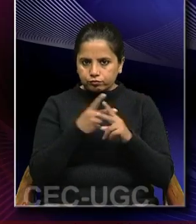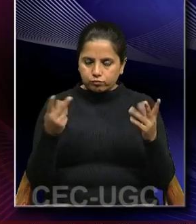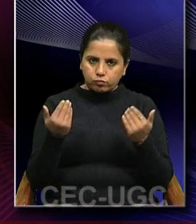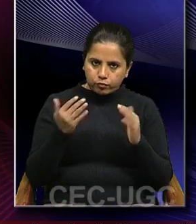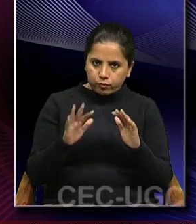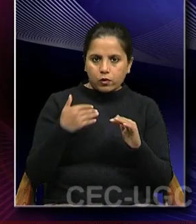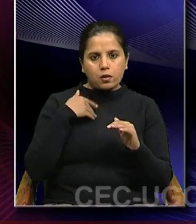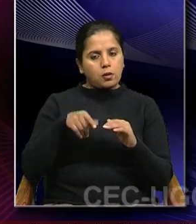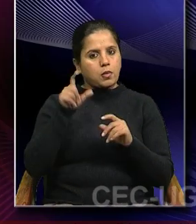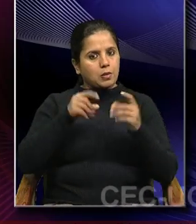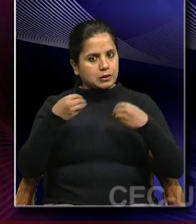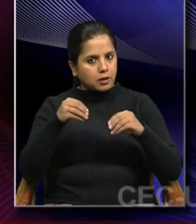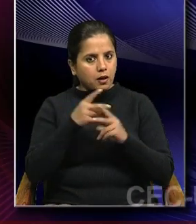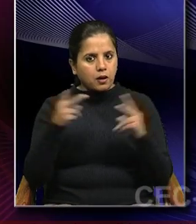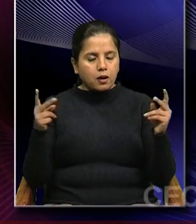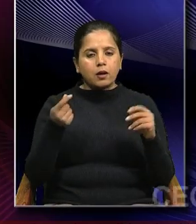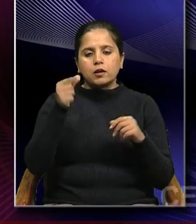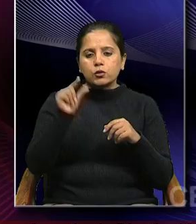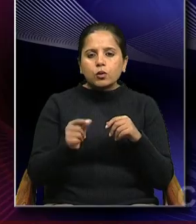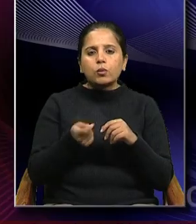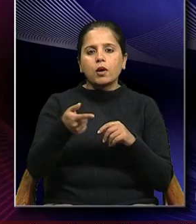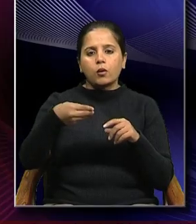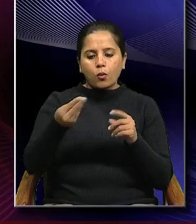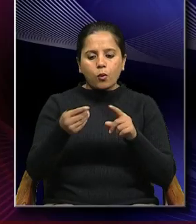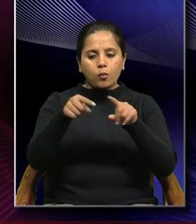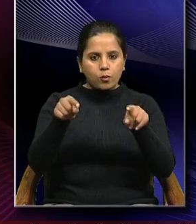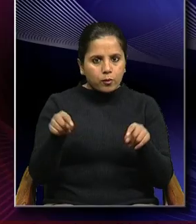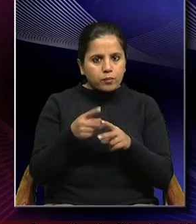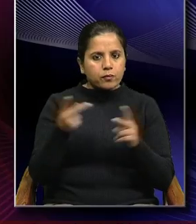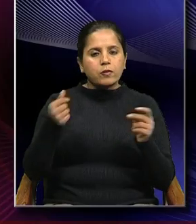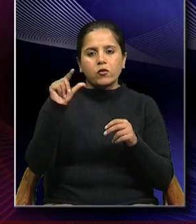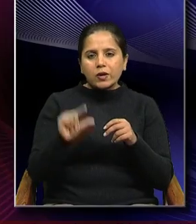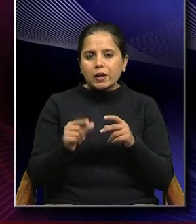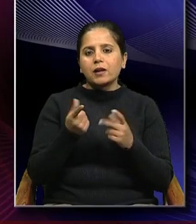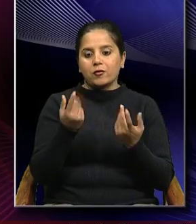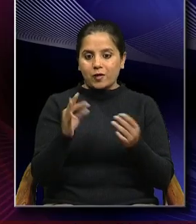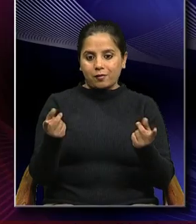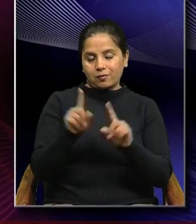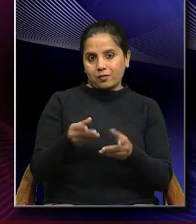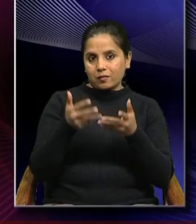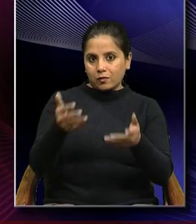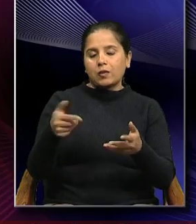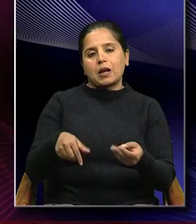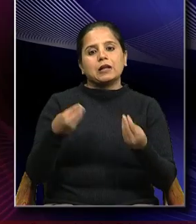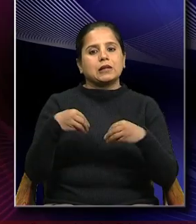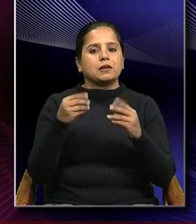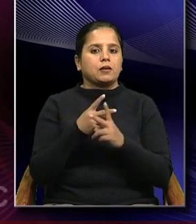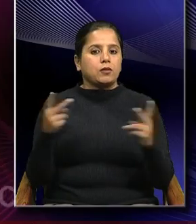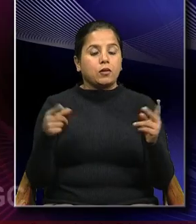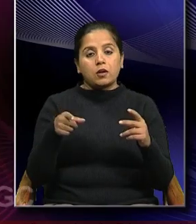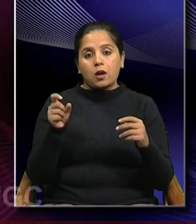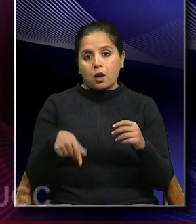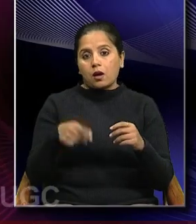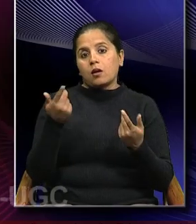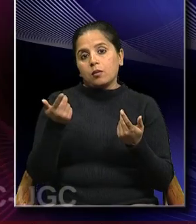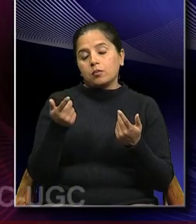promoting our sales by the way of offering some coupons, some discounts, some freebies. So, we are promoting our sales. It can be a